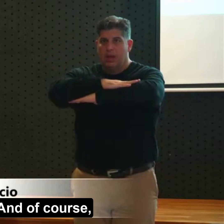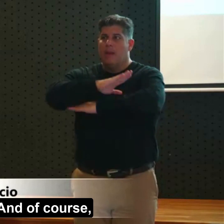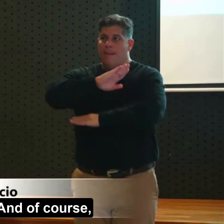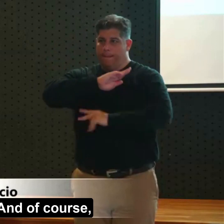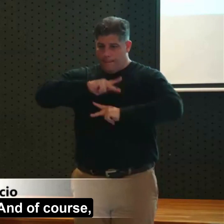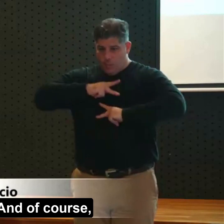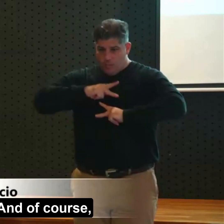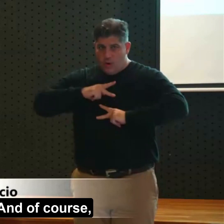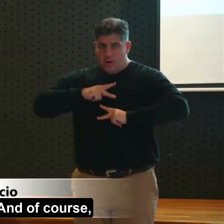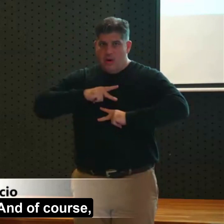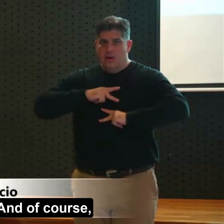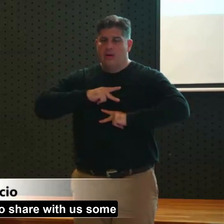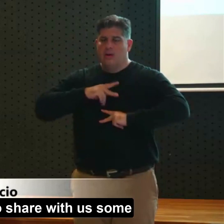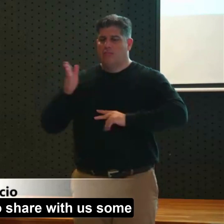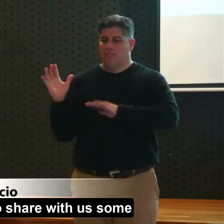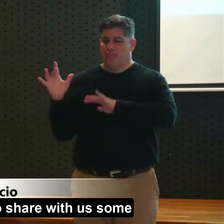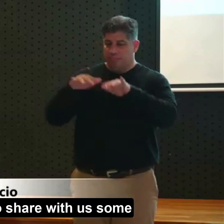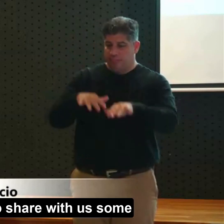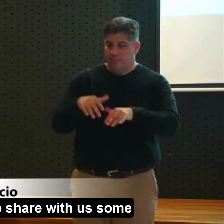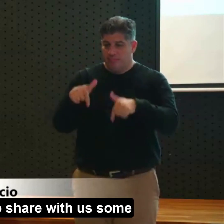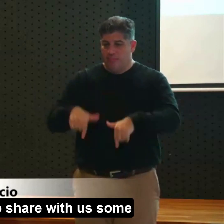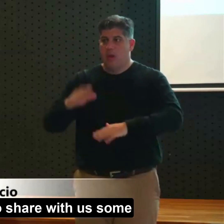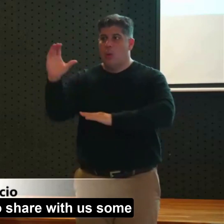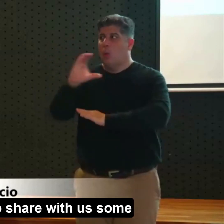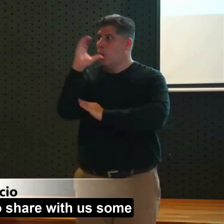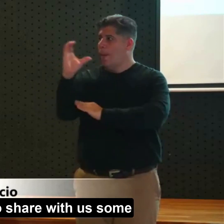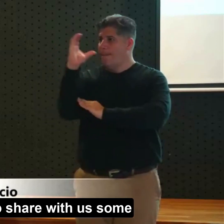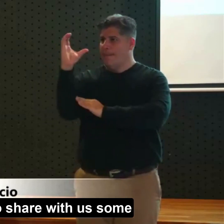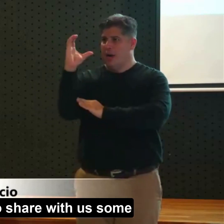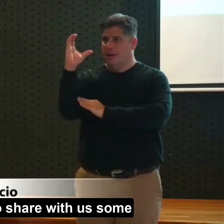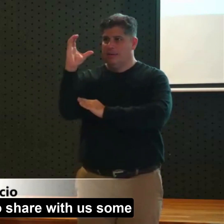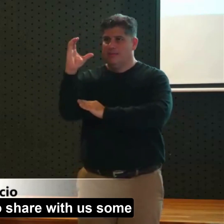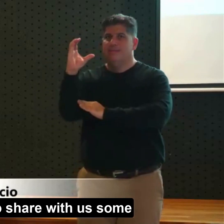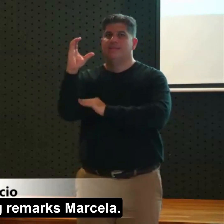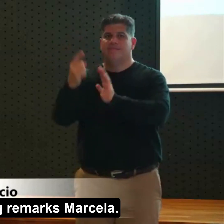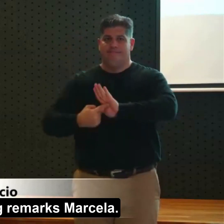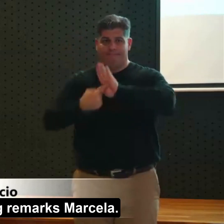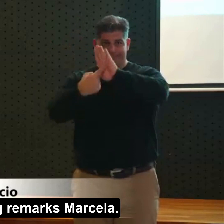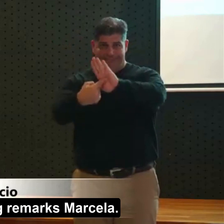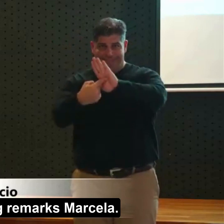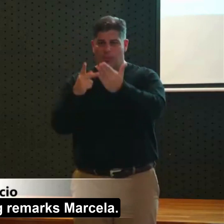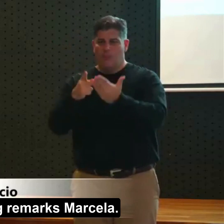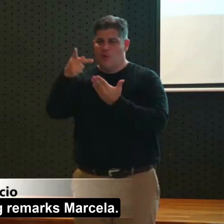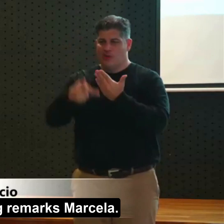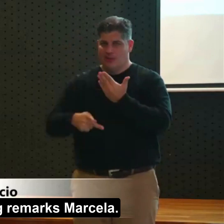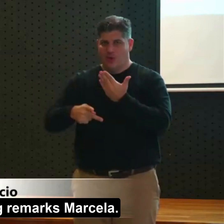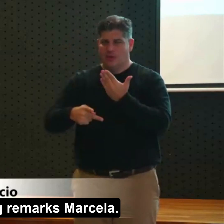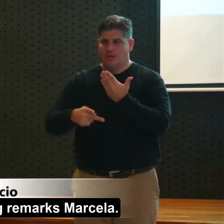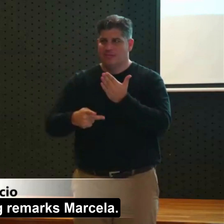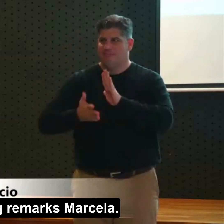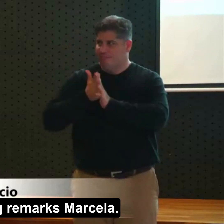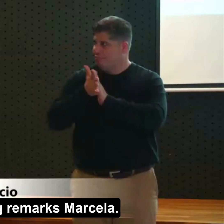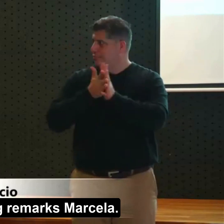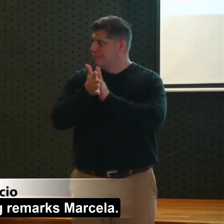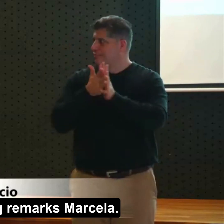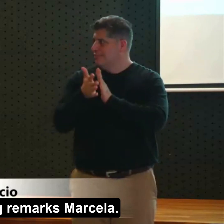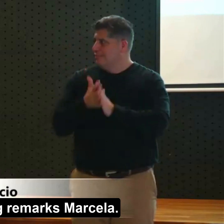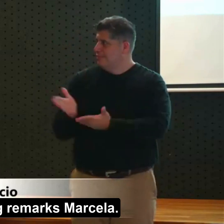here. And of course, she wants to share with us some welcoming